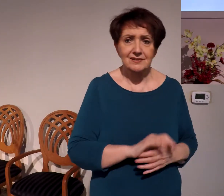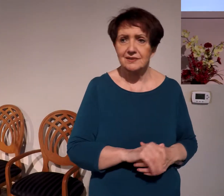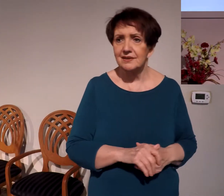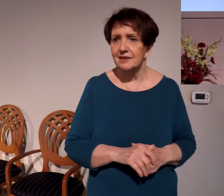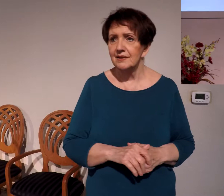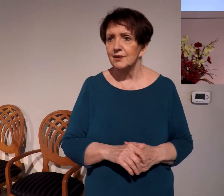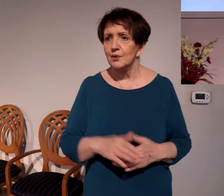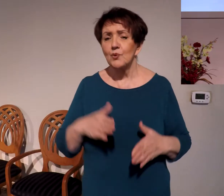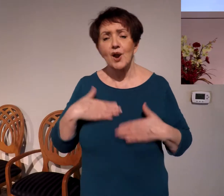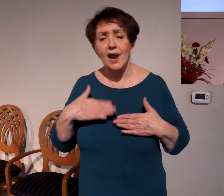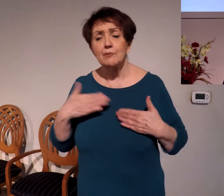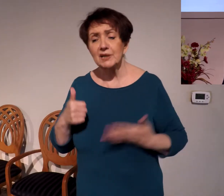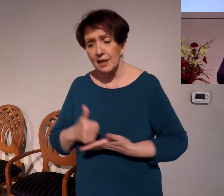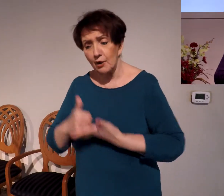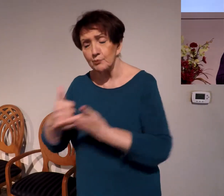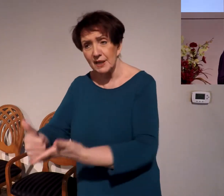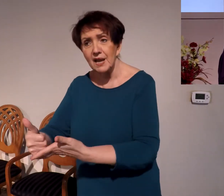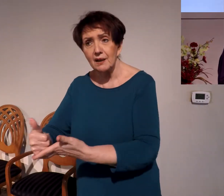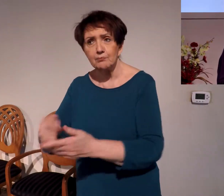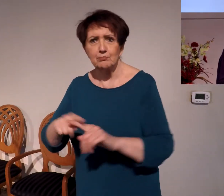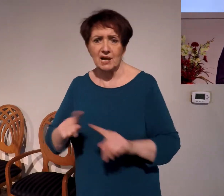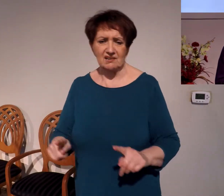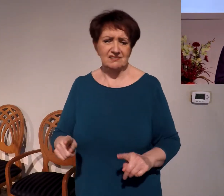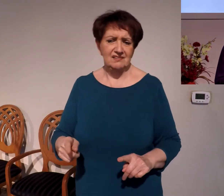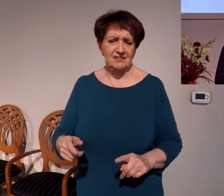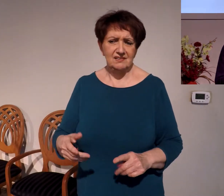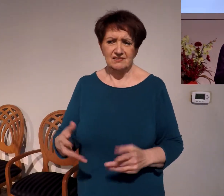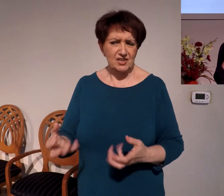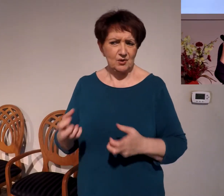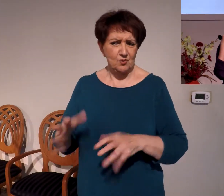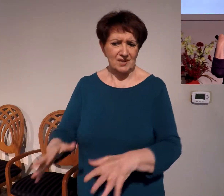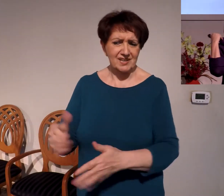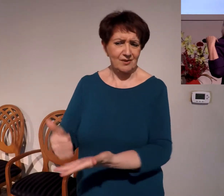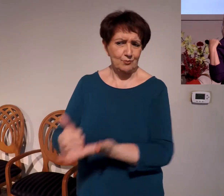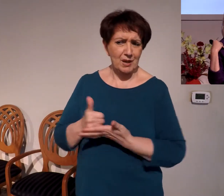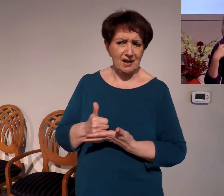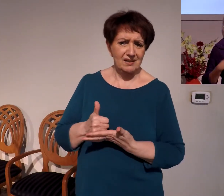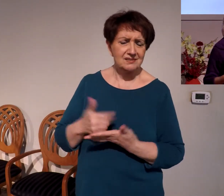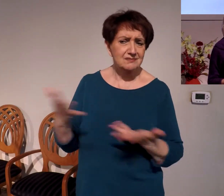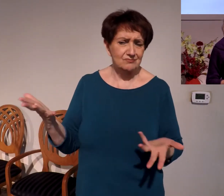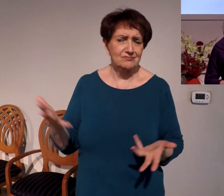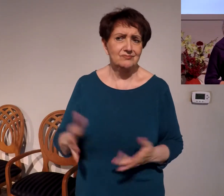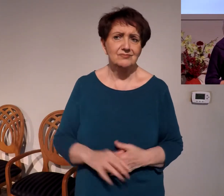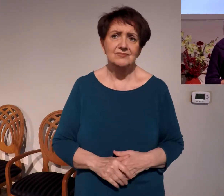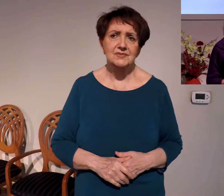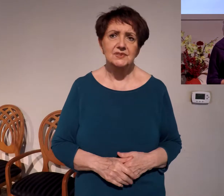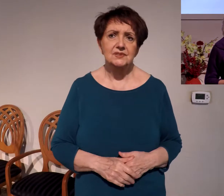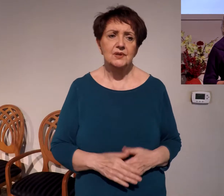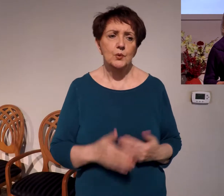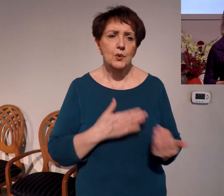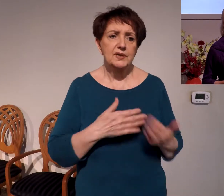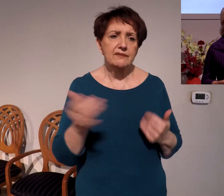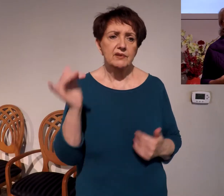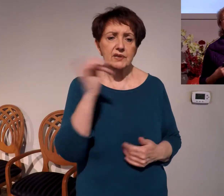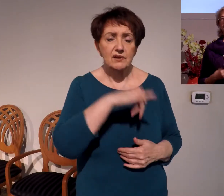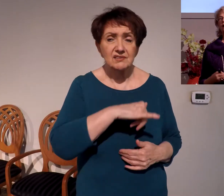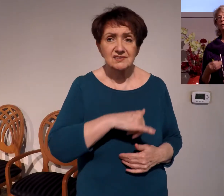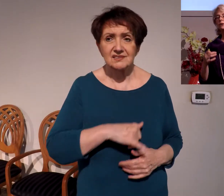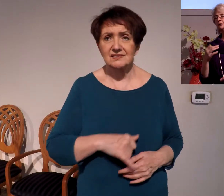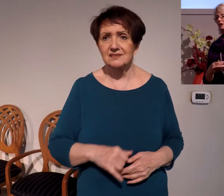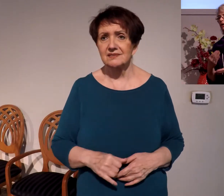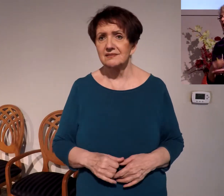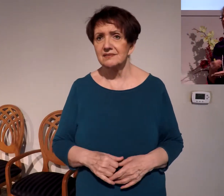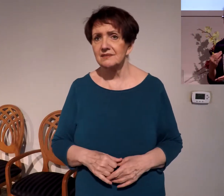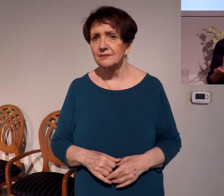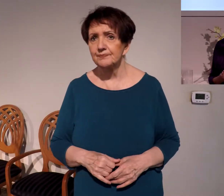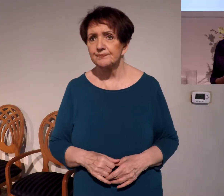We're happy to help them, but we don't think anybody wants to help us. Right? Or whatever the nonsense is that we do. So we want